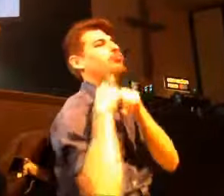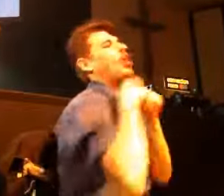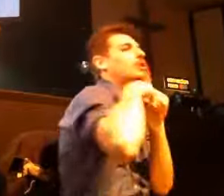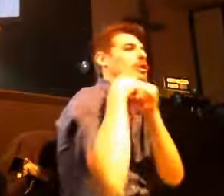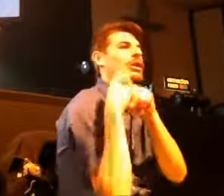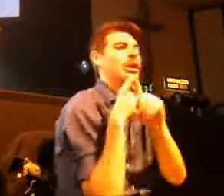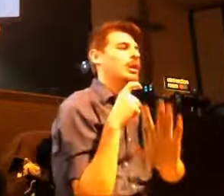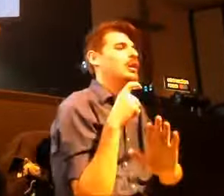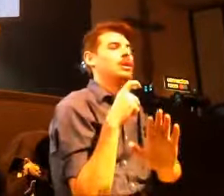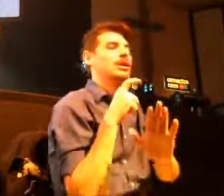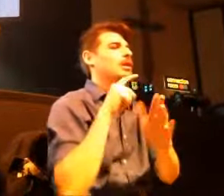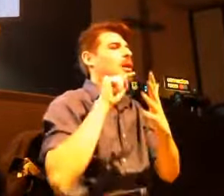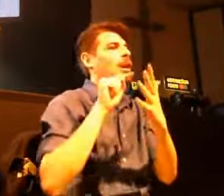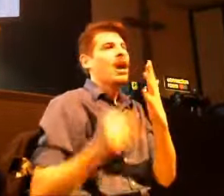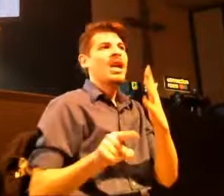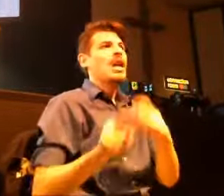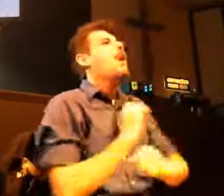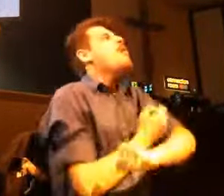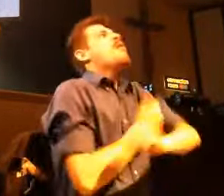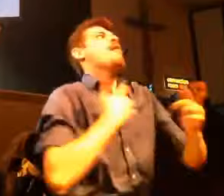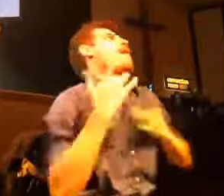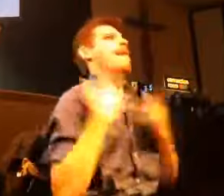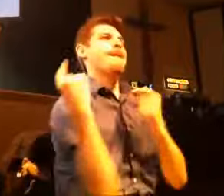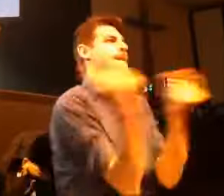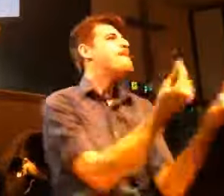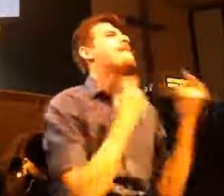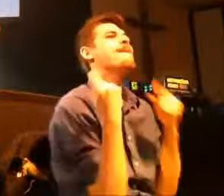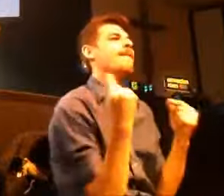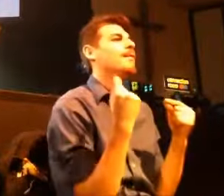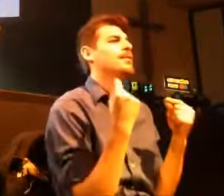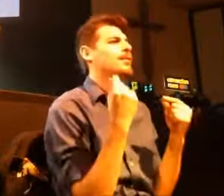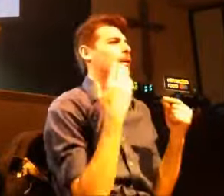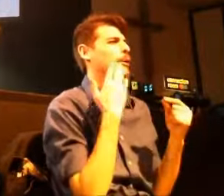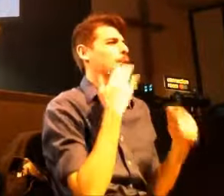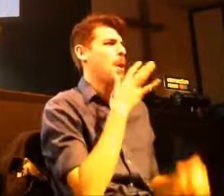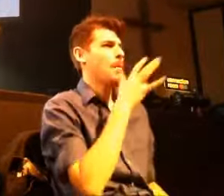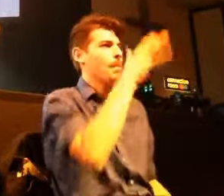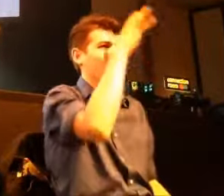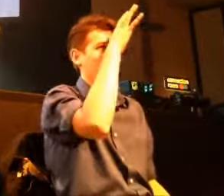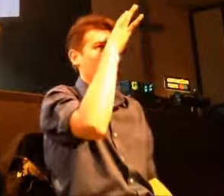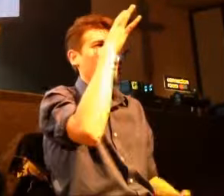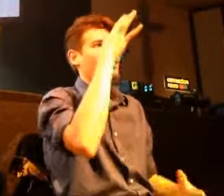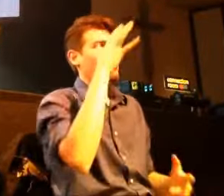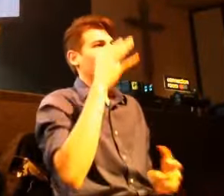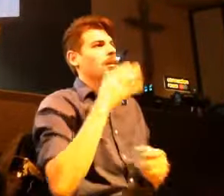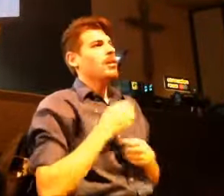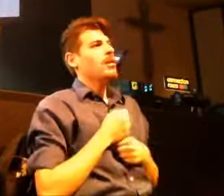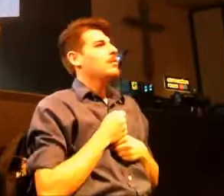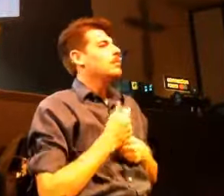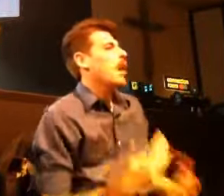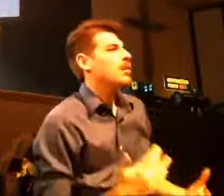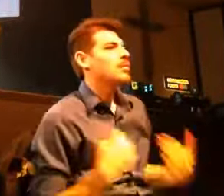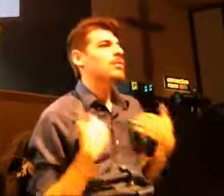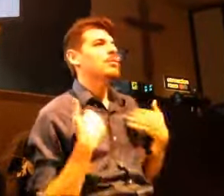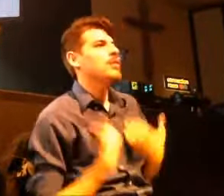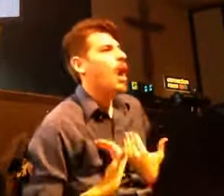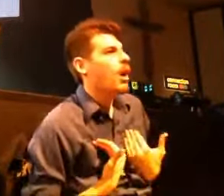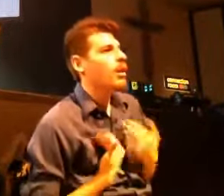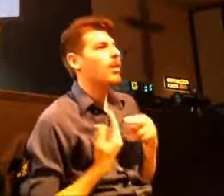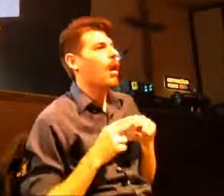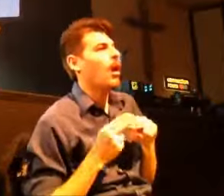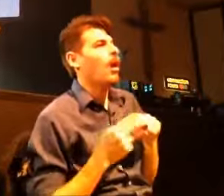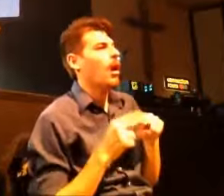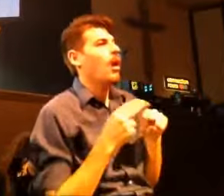He just doesn't do that. And so this parent, the exasperation built up. It was me, all